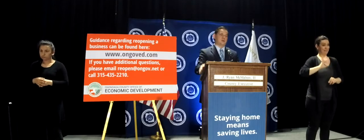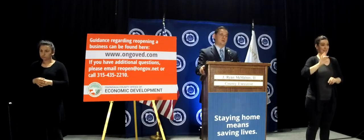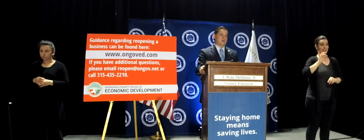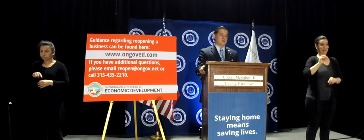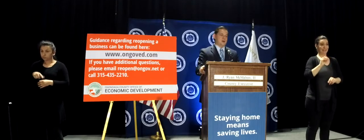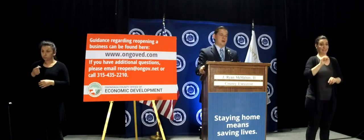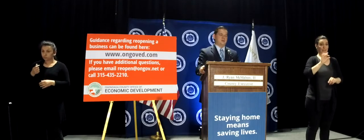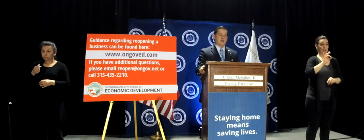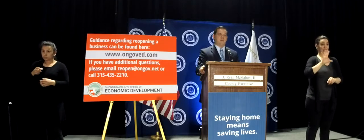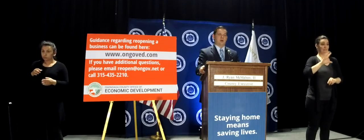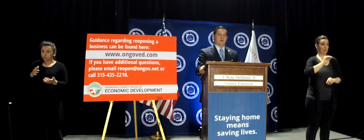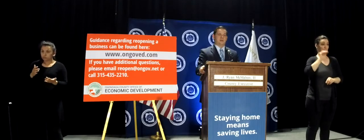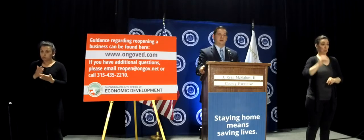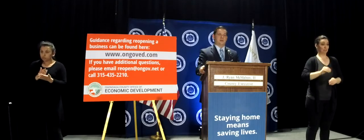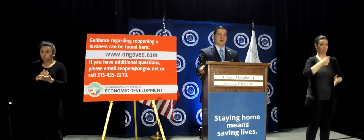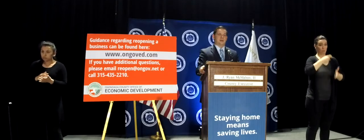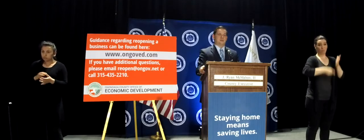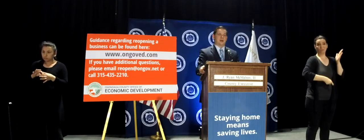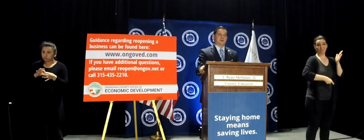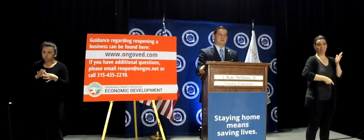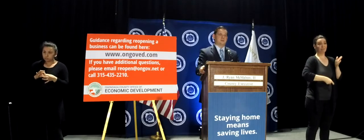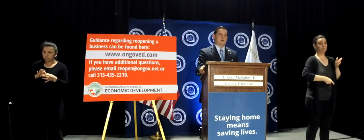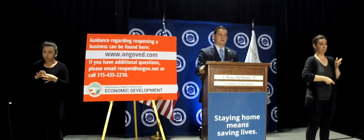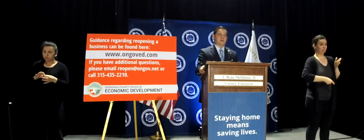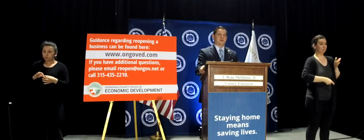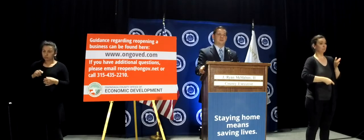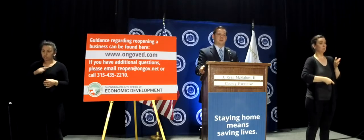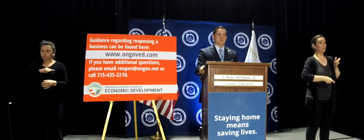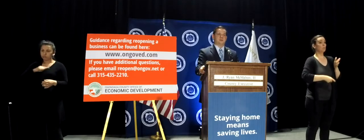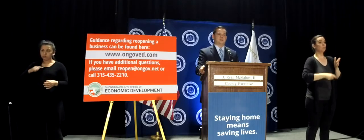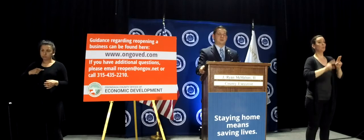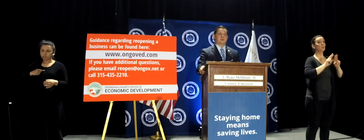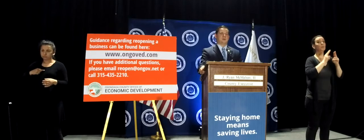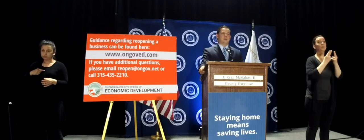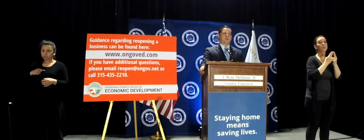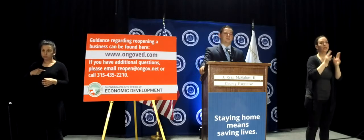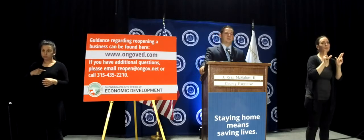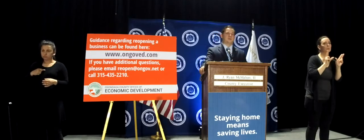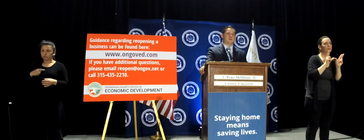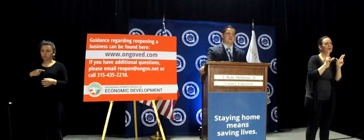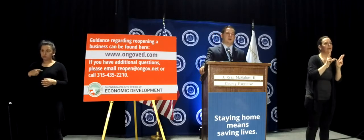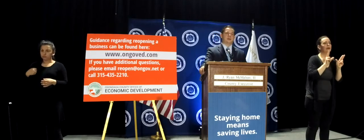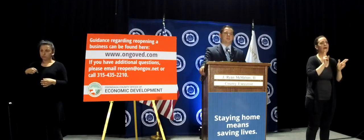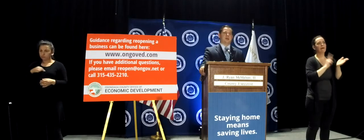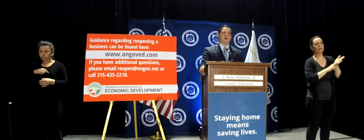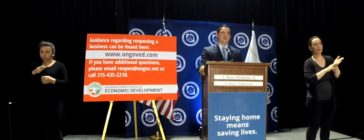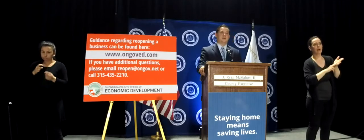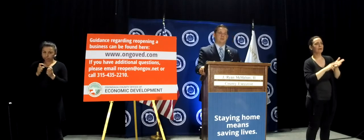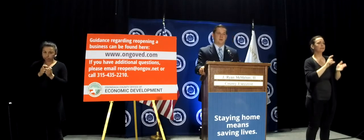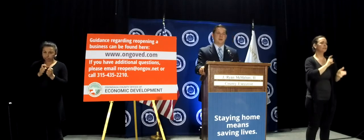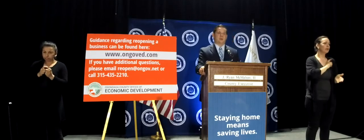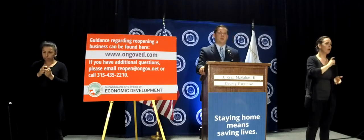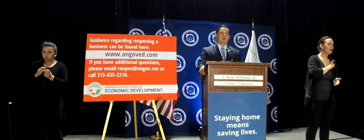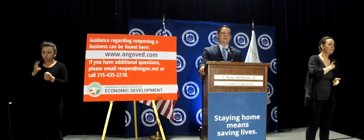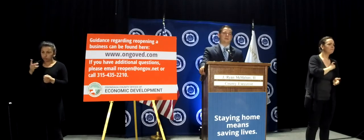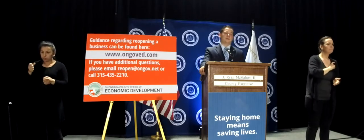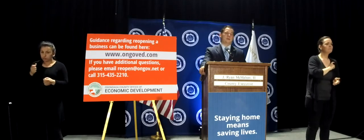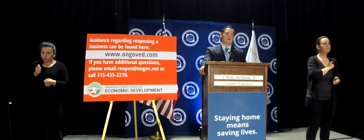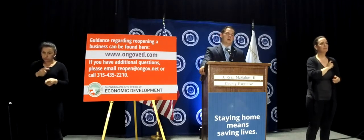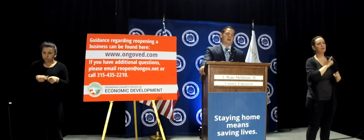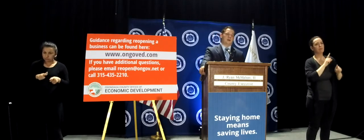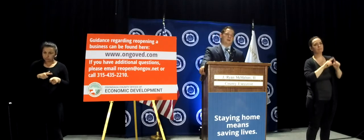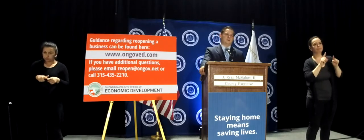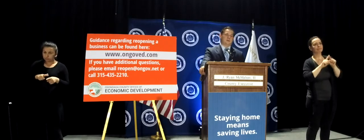costs. So you have bargaining unit contracts, right? Your sheriff deputies, your police officers want to get paid, they want to get a